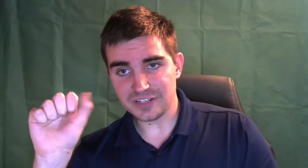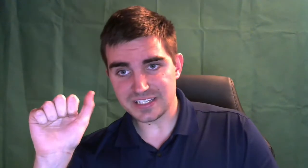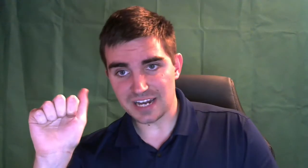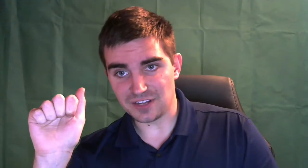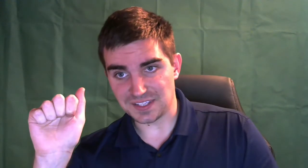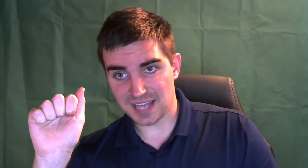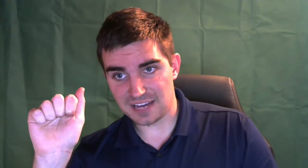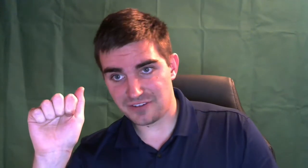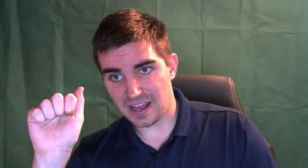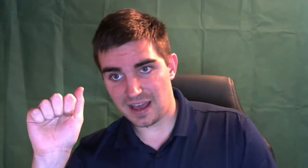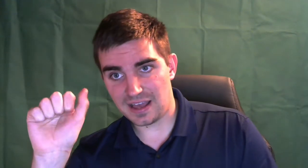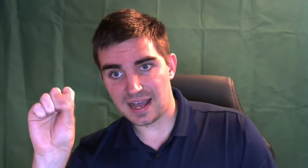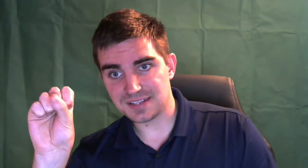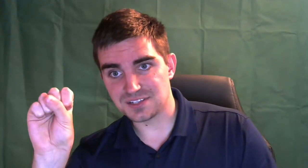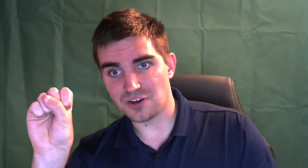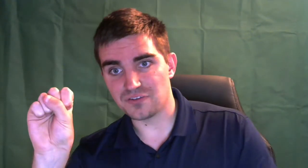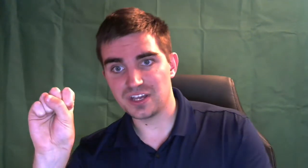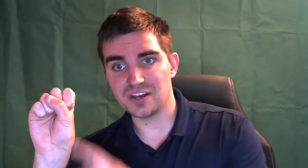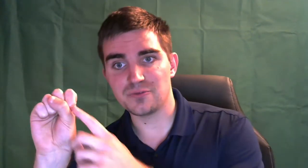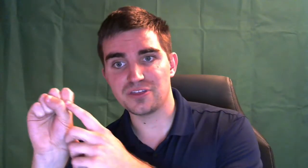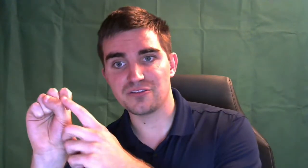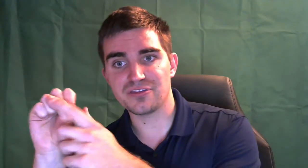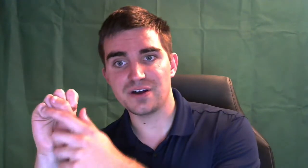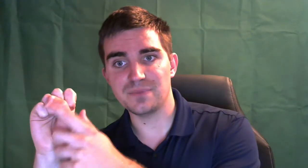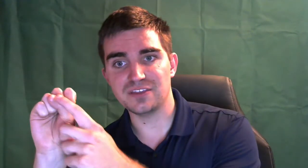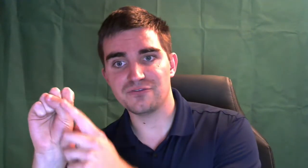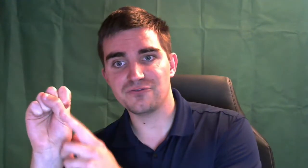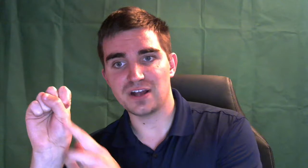Instead of on the side for A, S is over here with your thumb in the front.